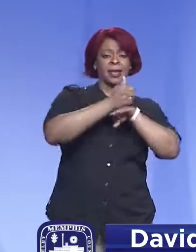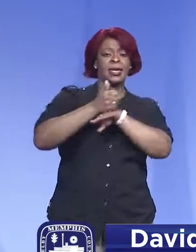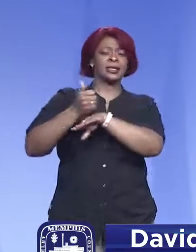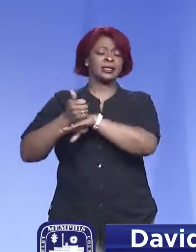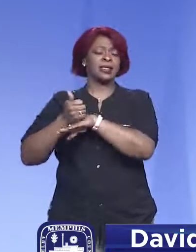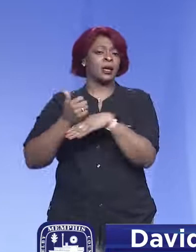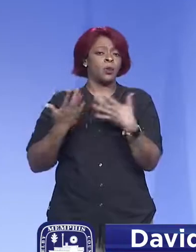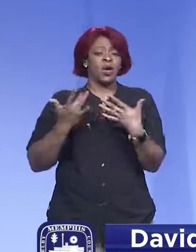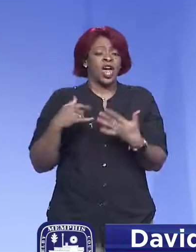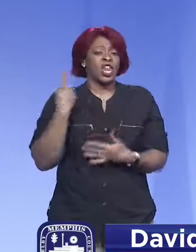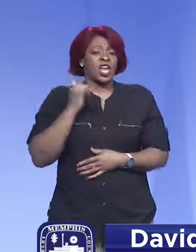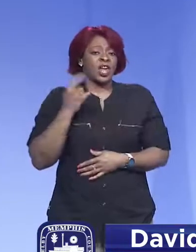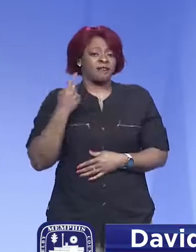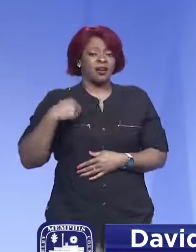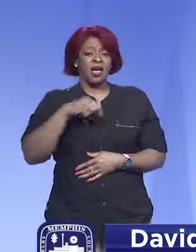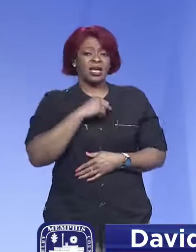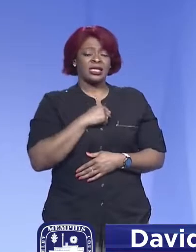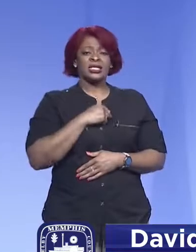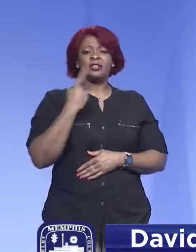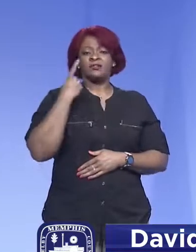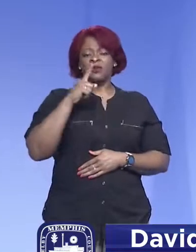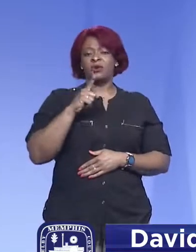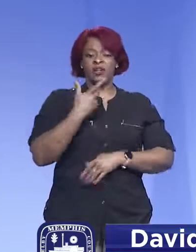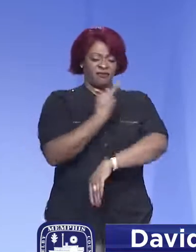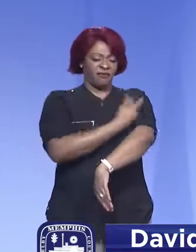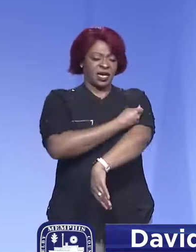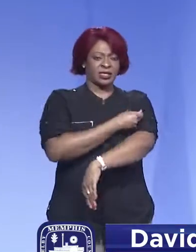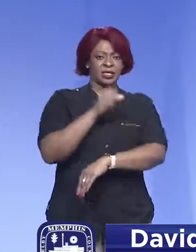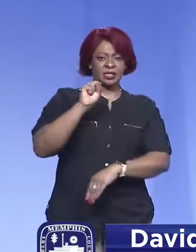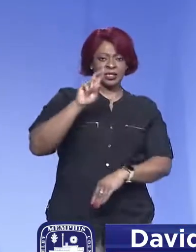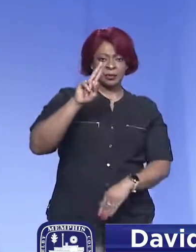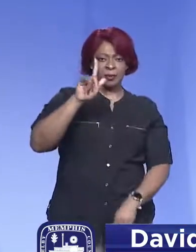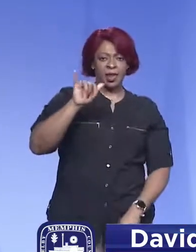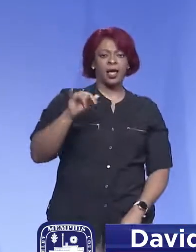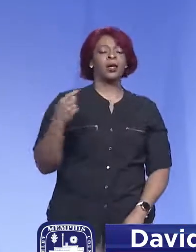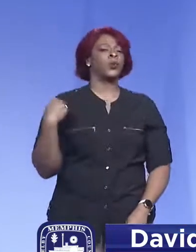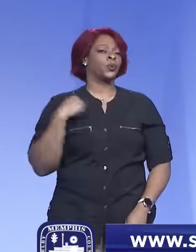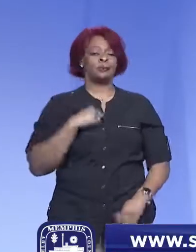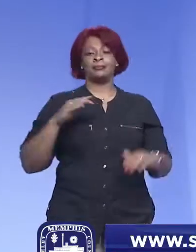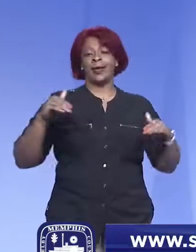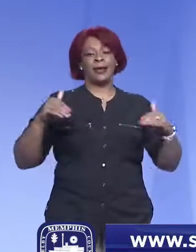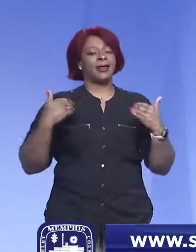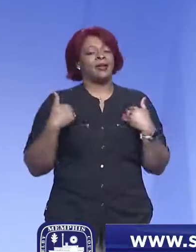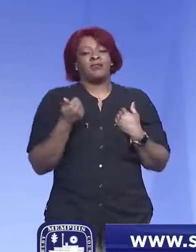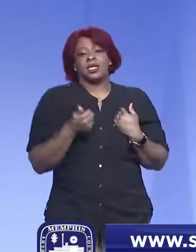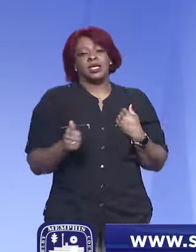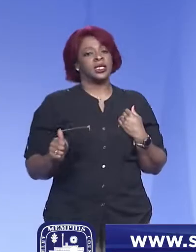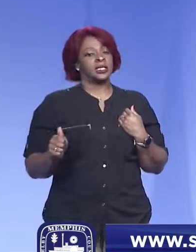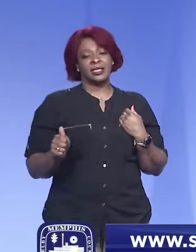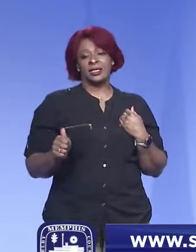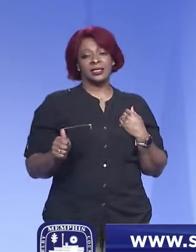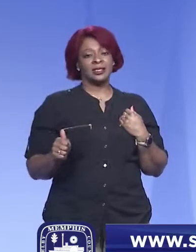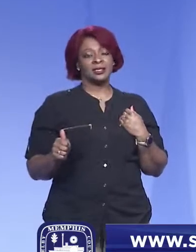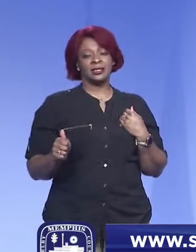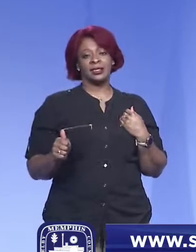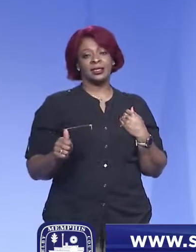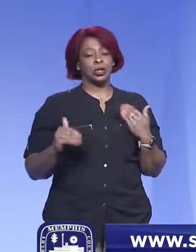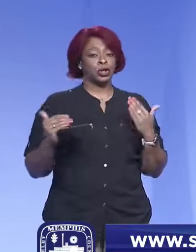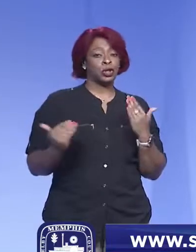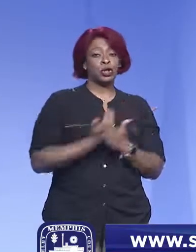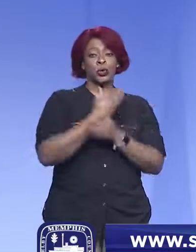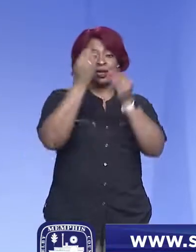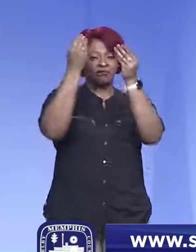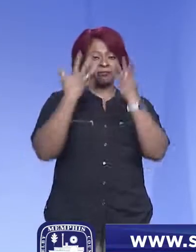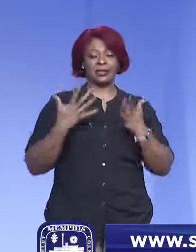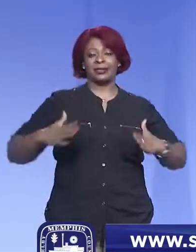may mean for us in terms of vaccine supply. We have not had any new